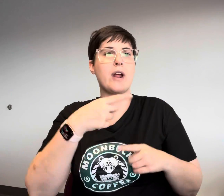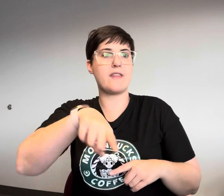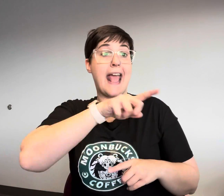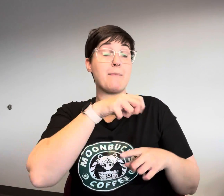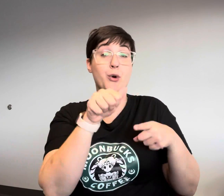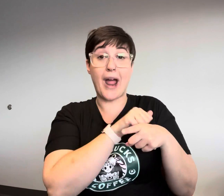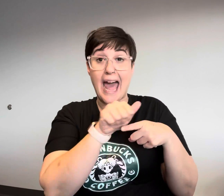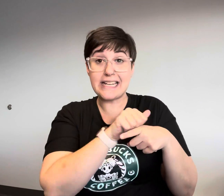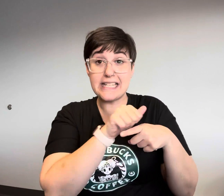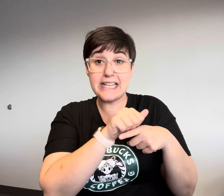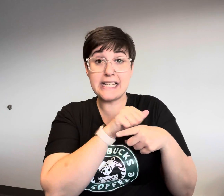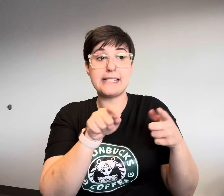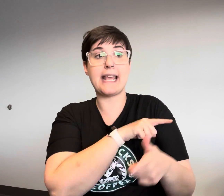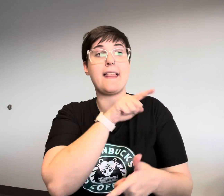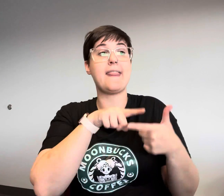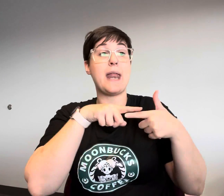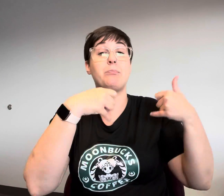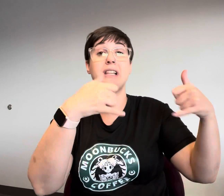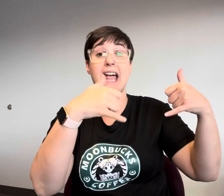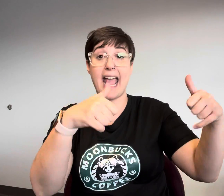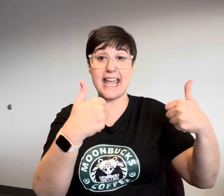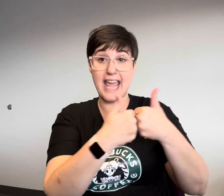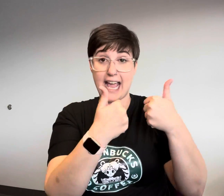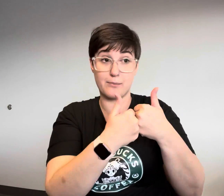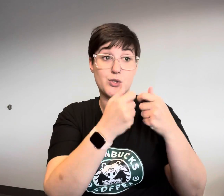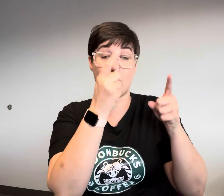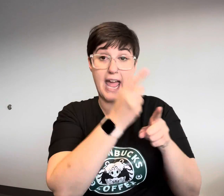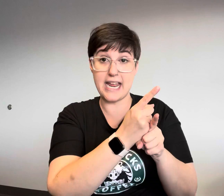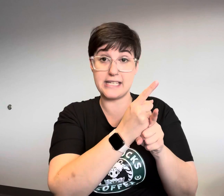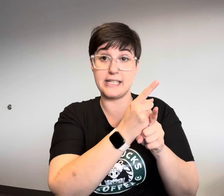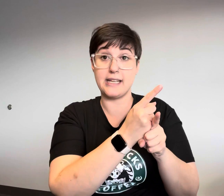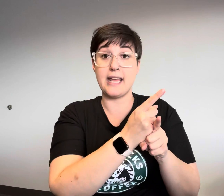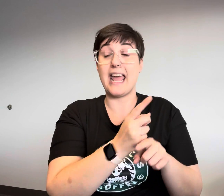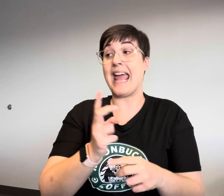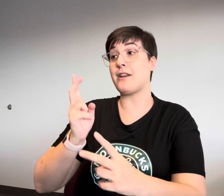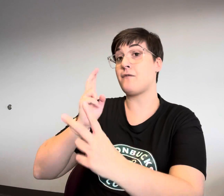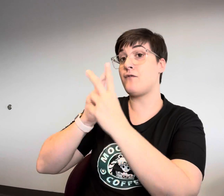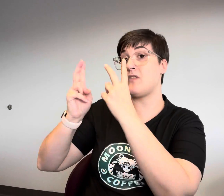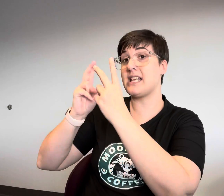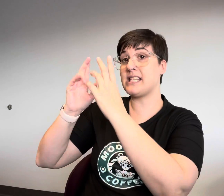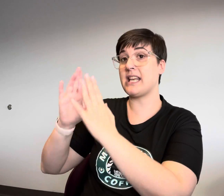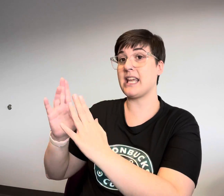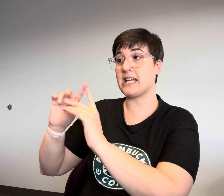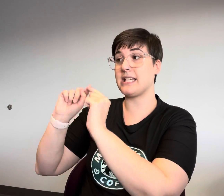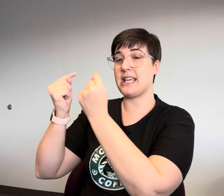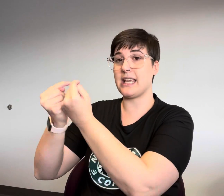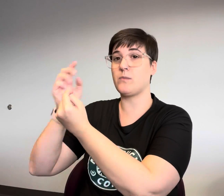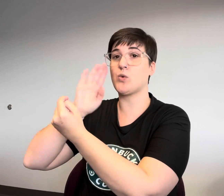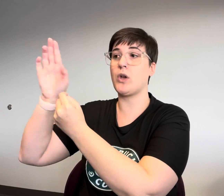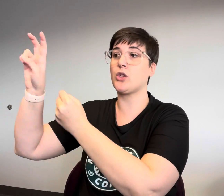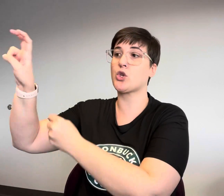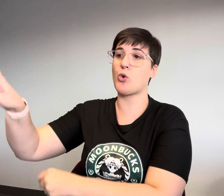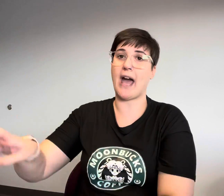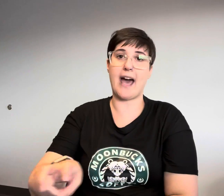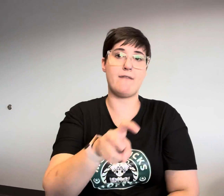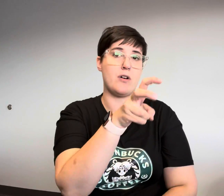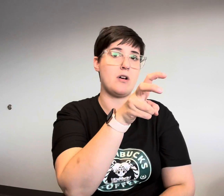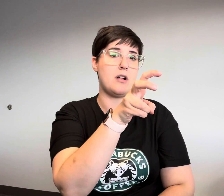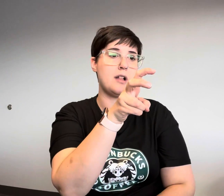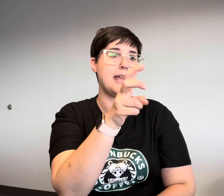they practice and then play games, right? And visiting teams will travel